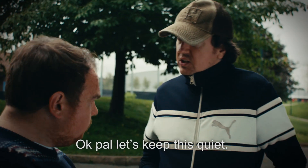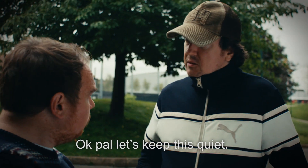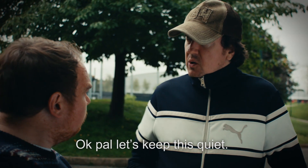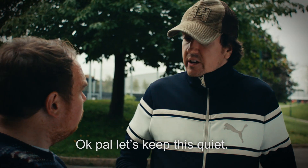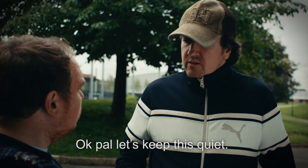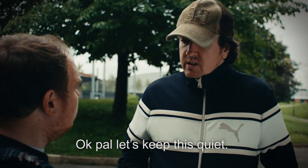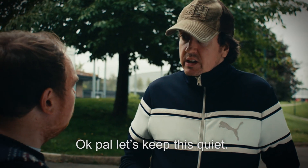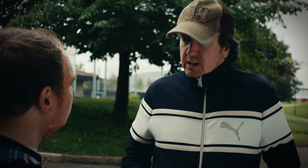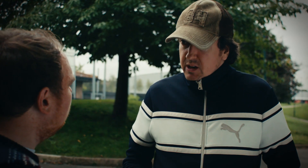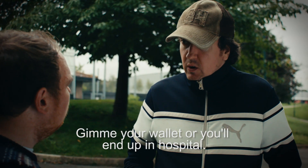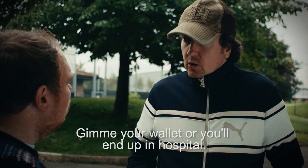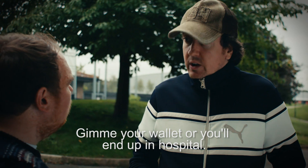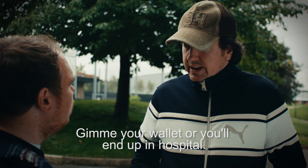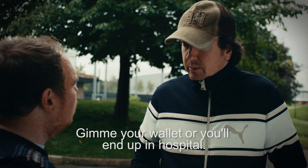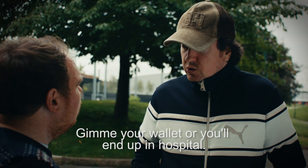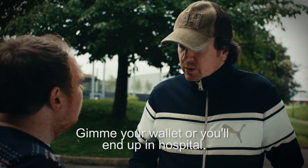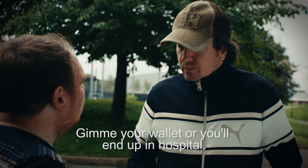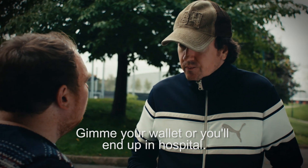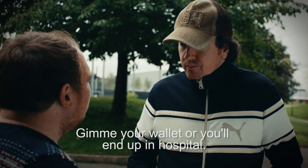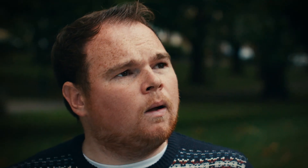Okay, pal, let's keep this quiet. Give me your wallet or you'll end up in hospital.